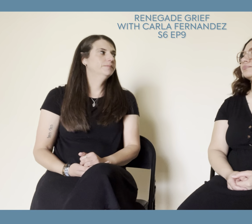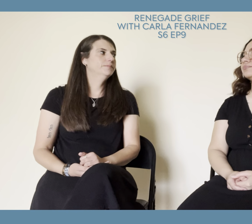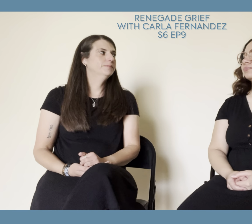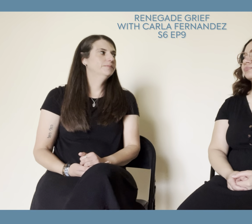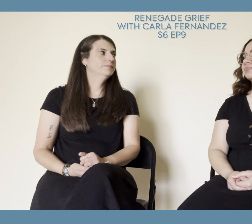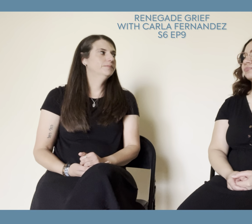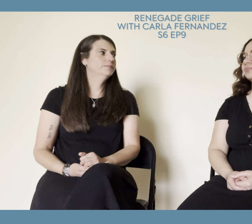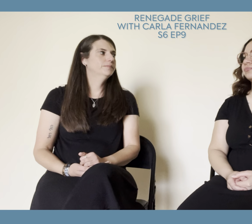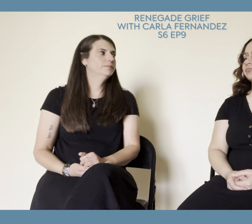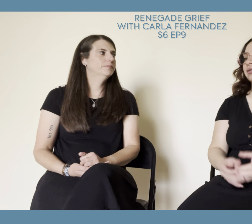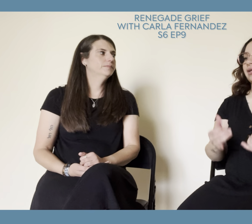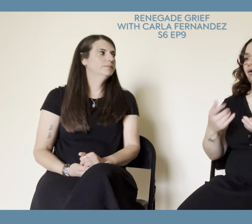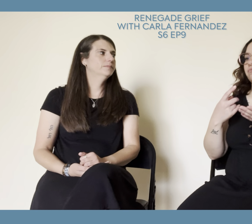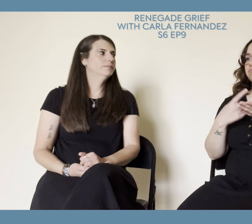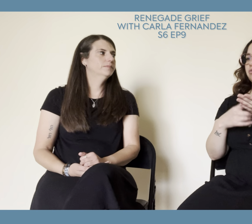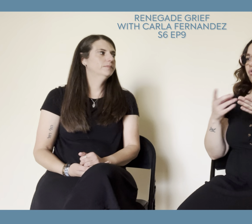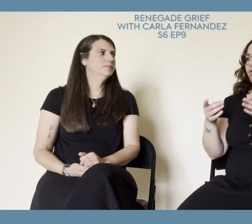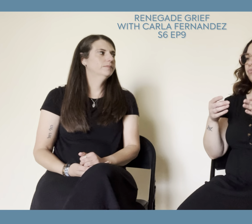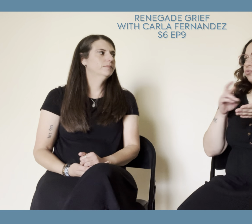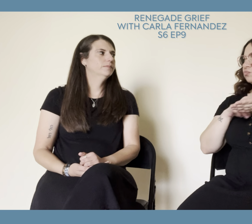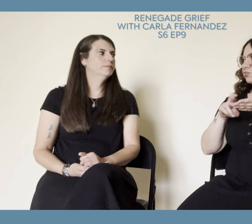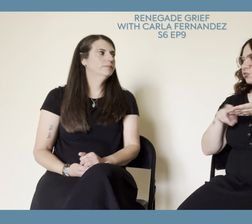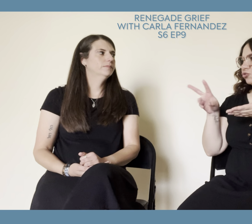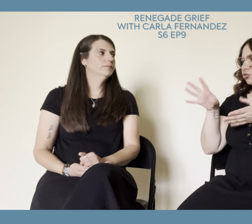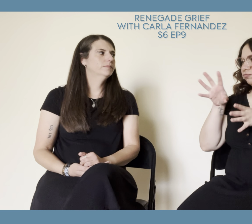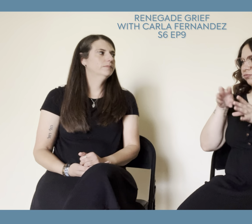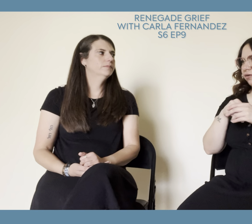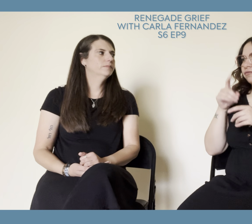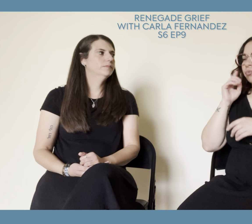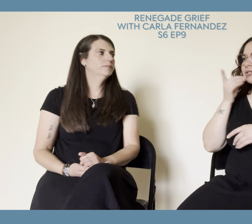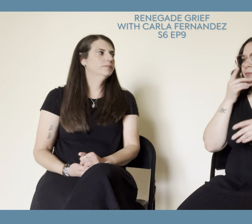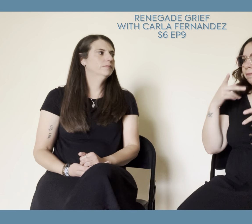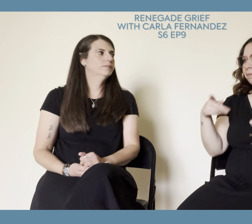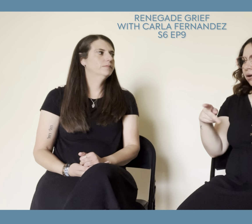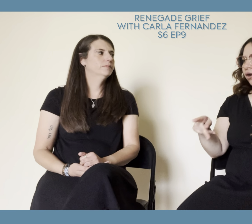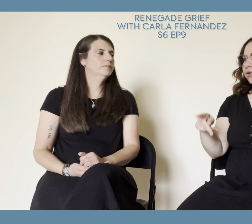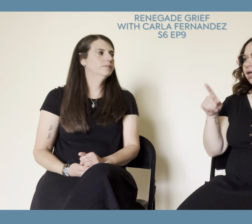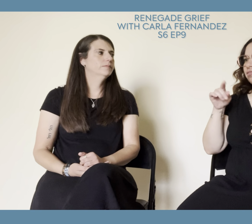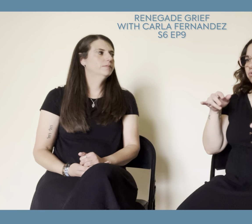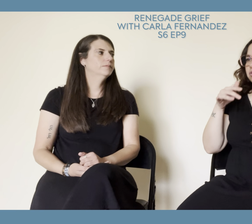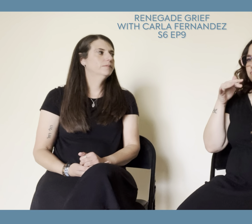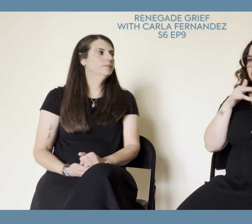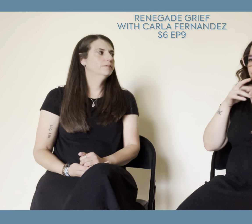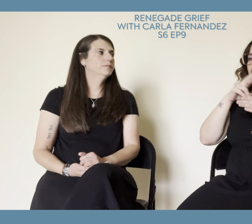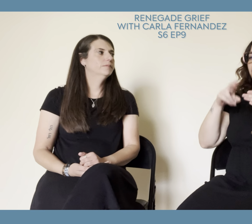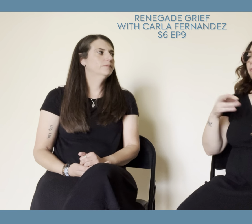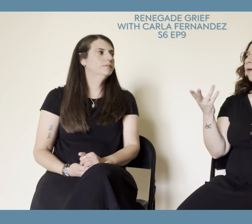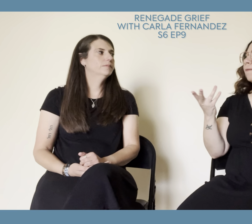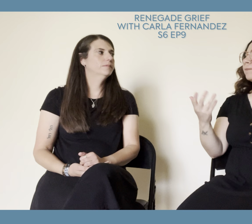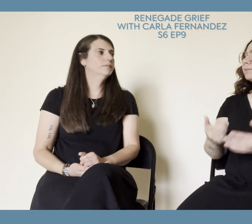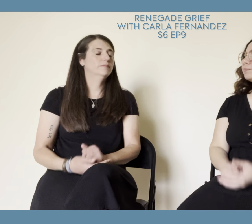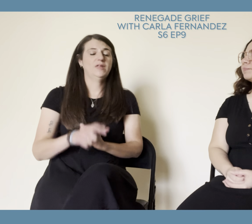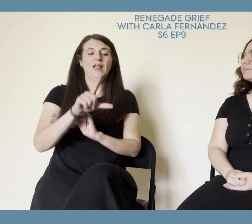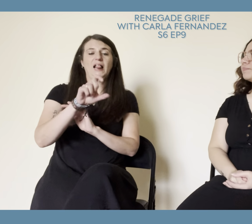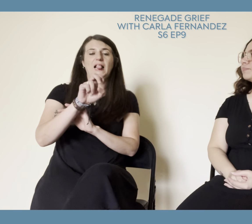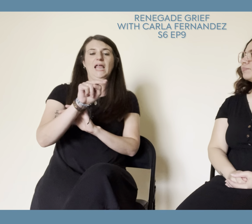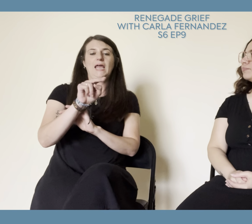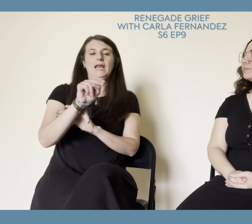Talk about the research that you participated in through the dinner party and what these studies have found. Lennon led a research study. We brought in a